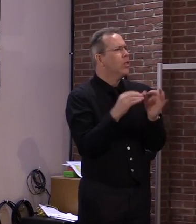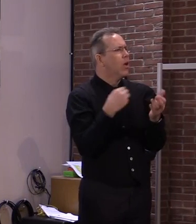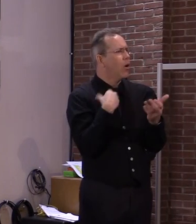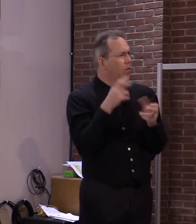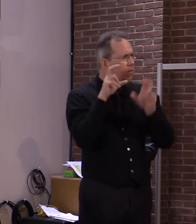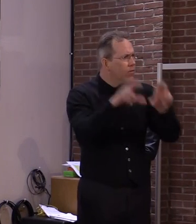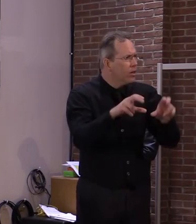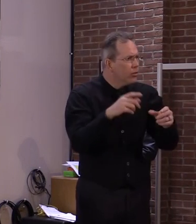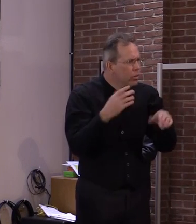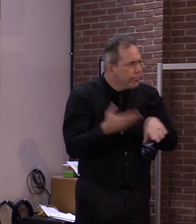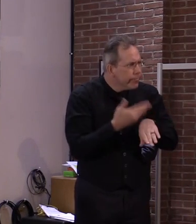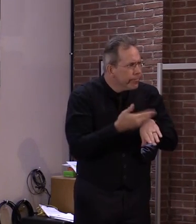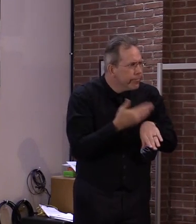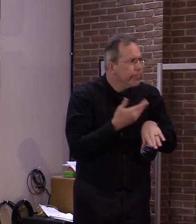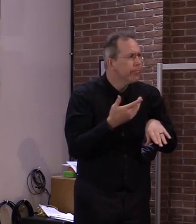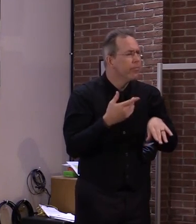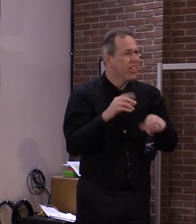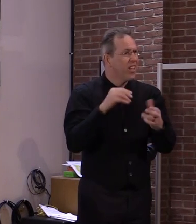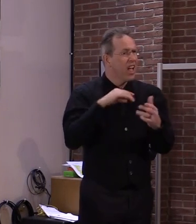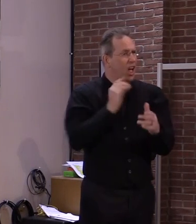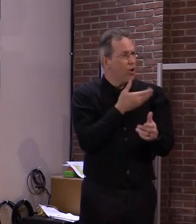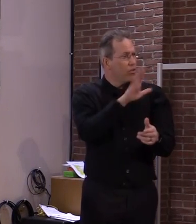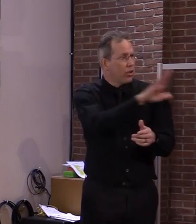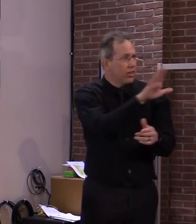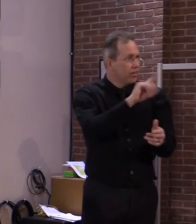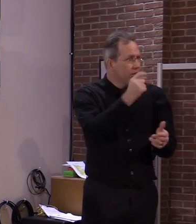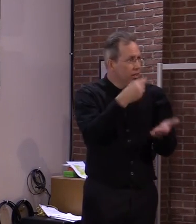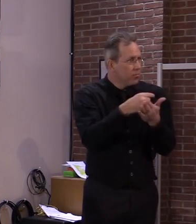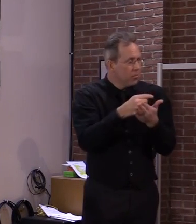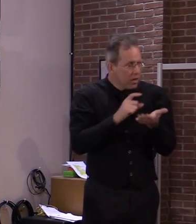year construction-wise in Vermont. All right,